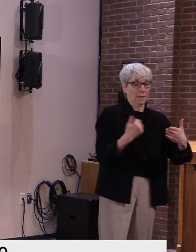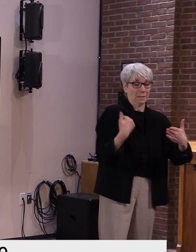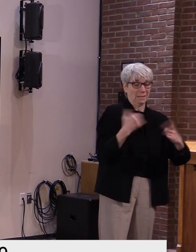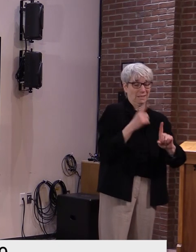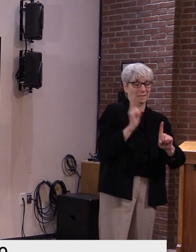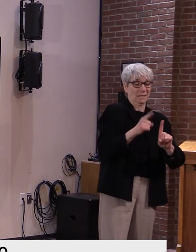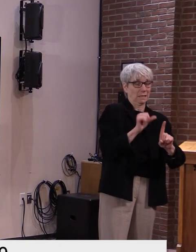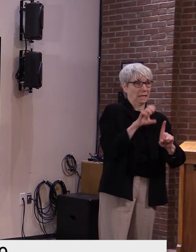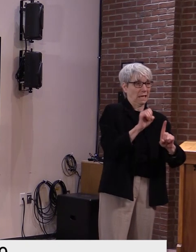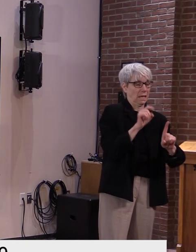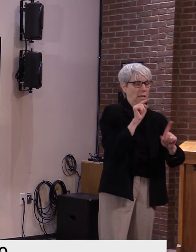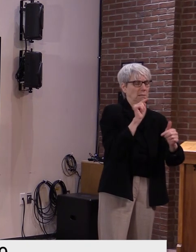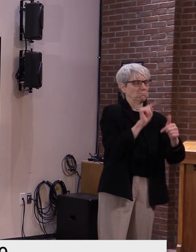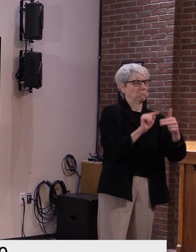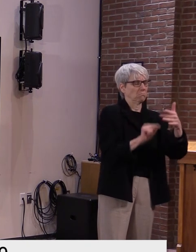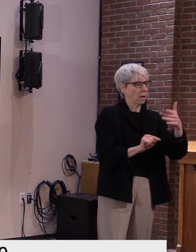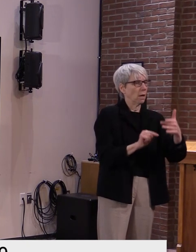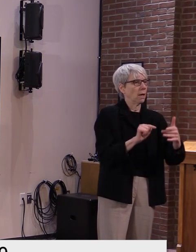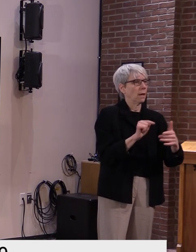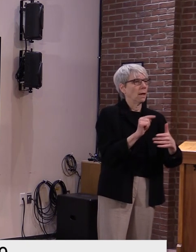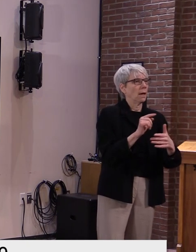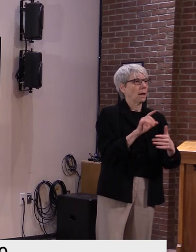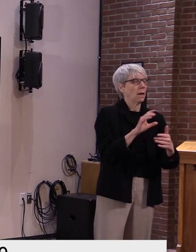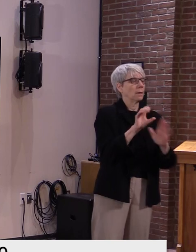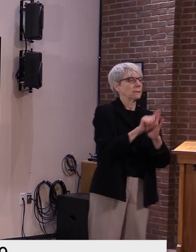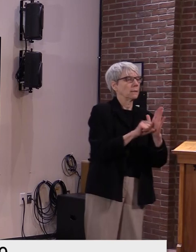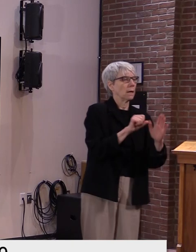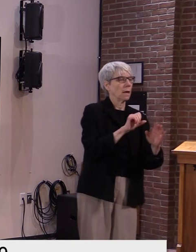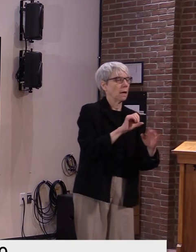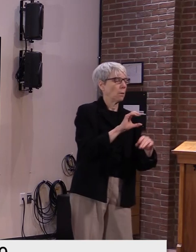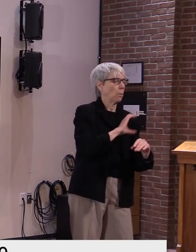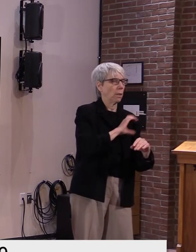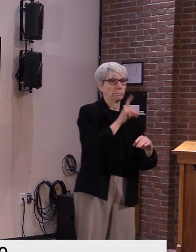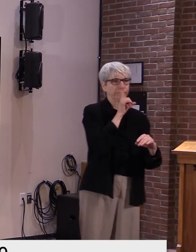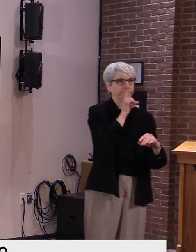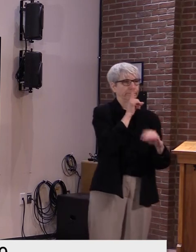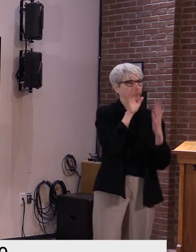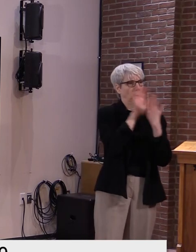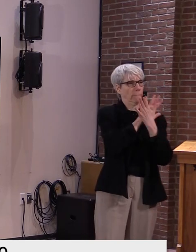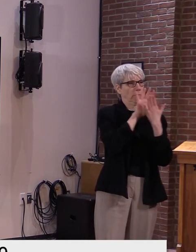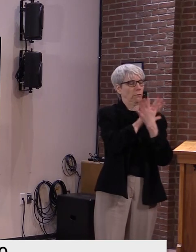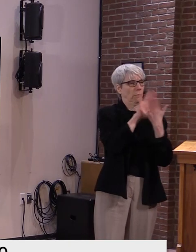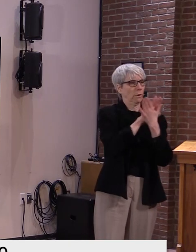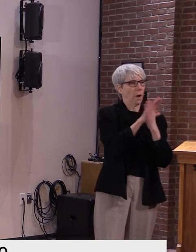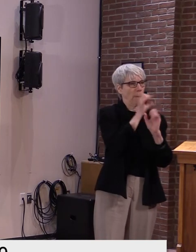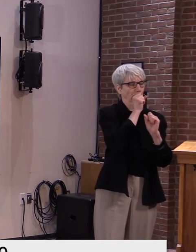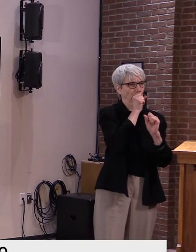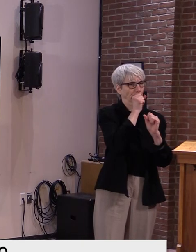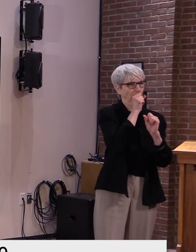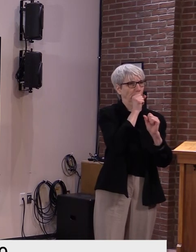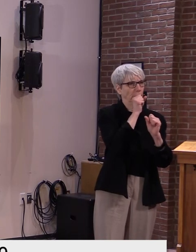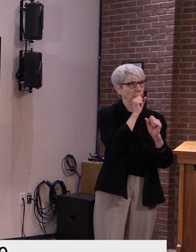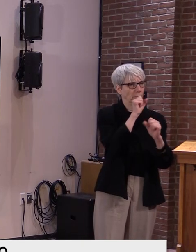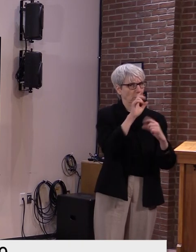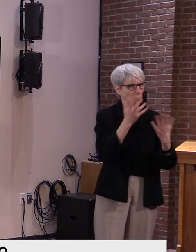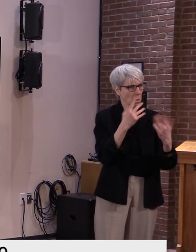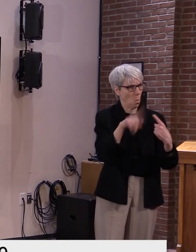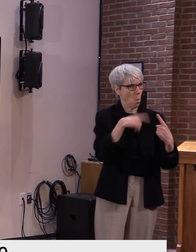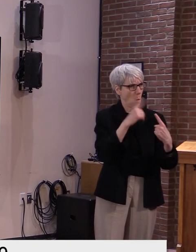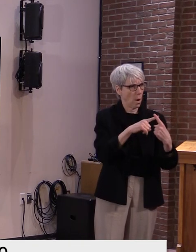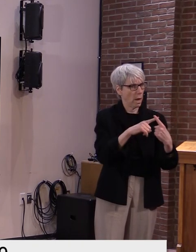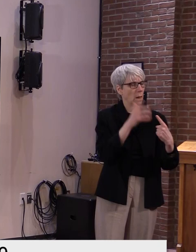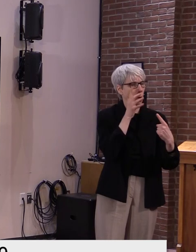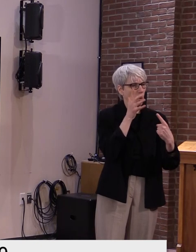on cases that the state police had to hide without crime these past 12 weeks while the legal opinion was sought